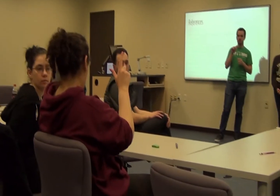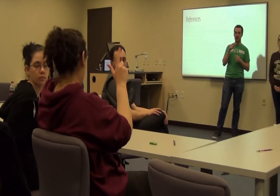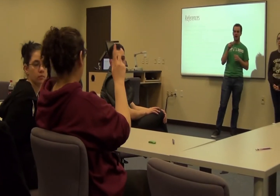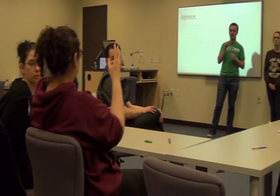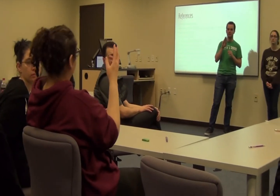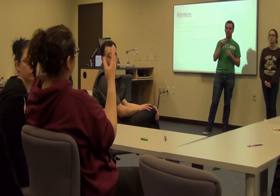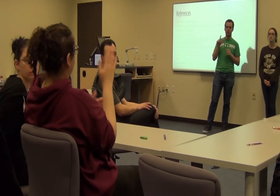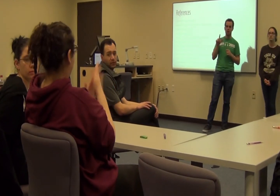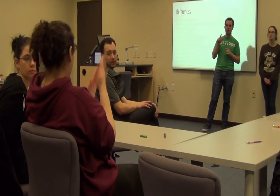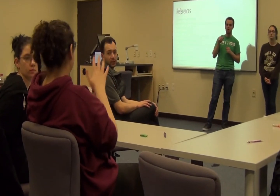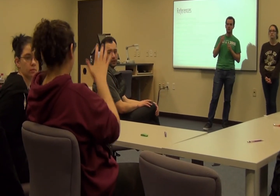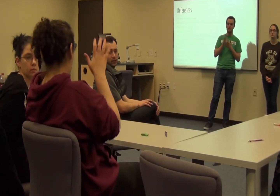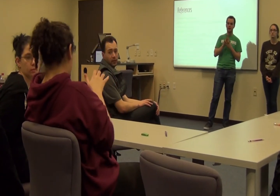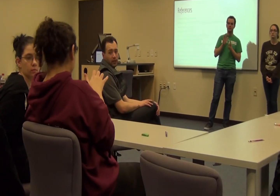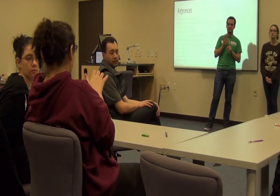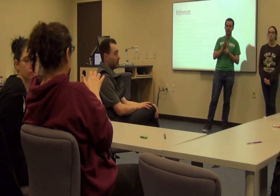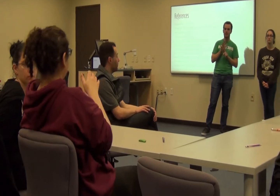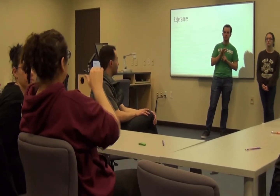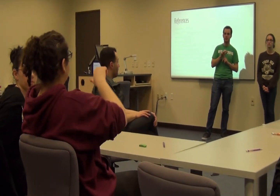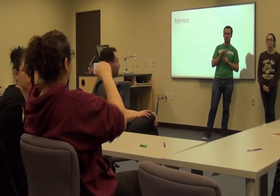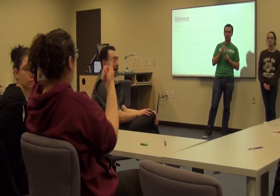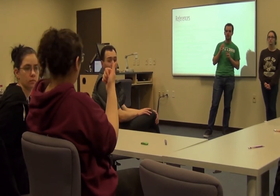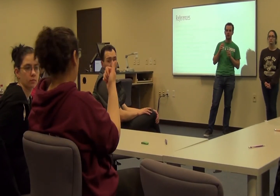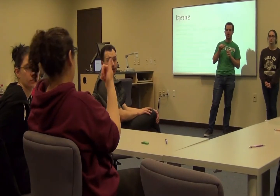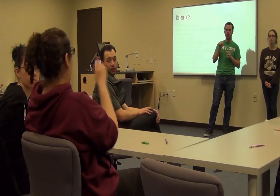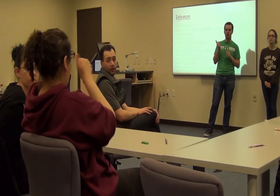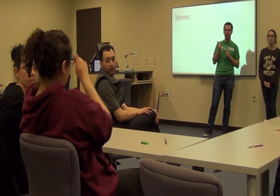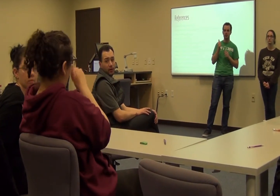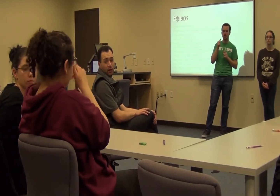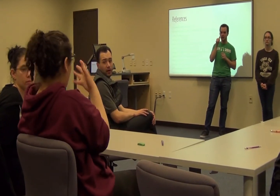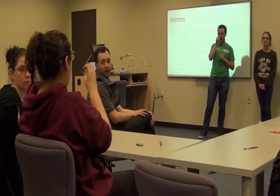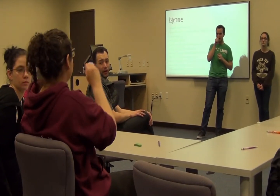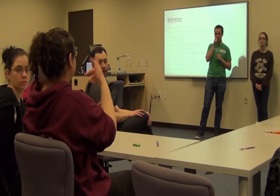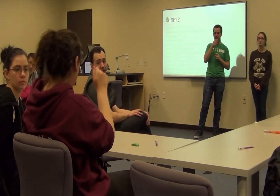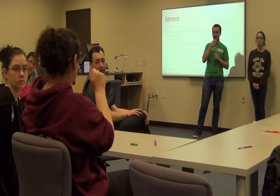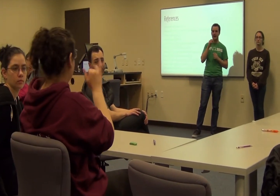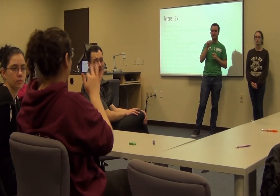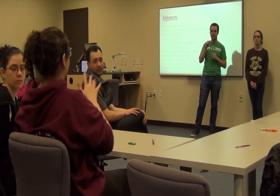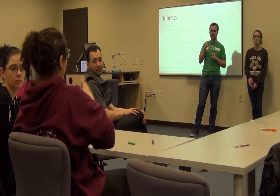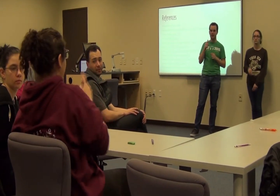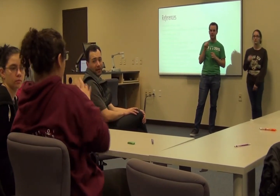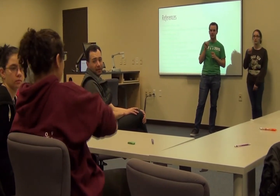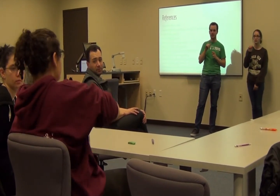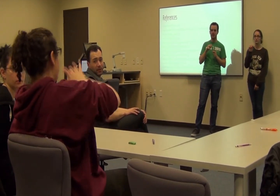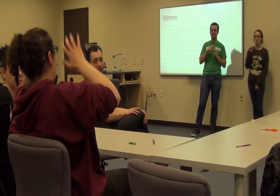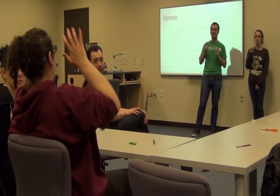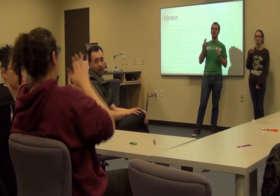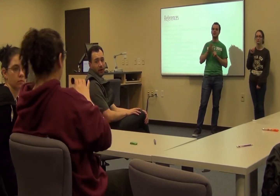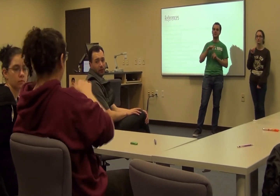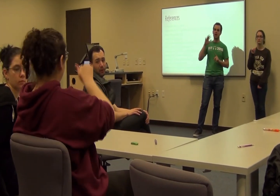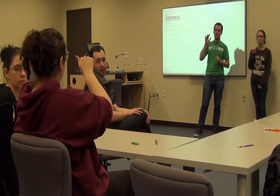With Dragon Ball Z, it did become popular, and other animes and mangas became very